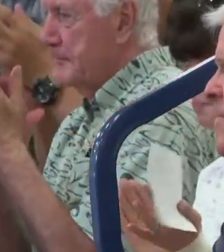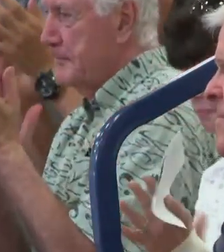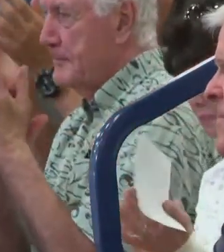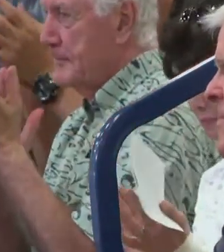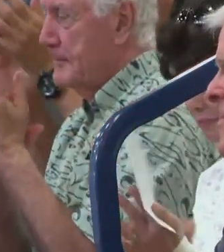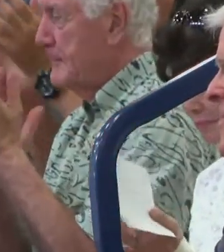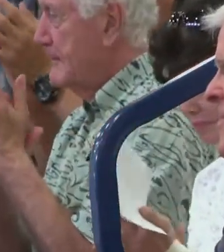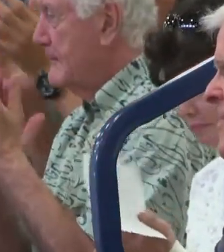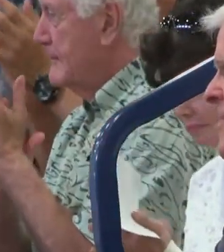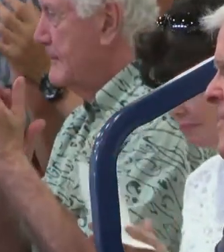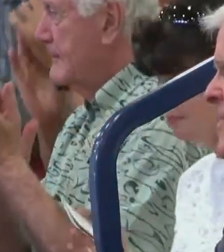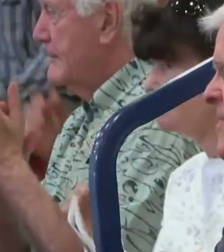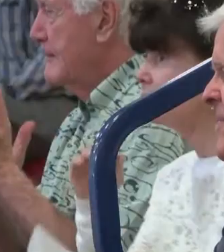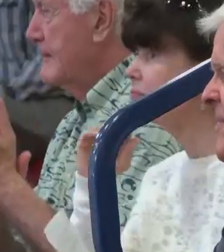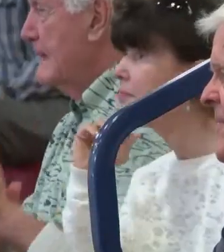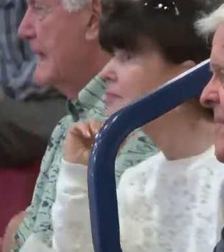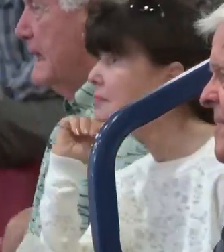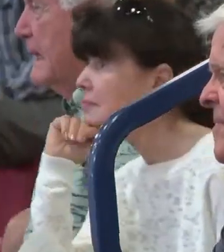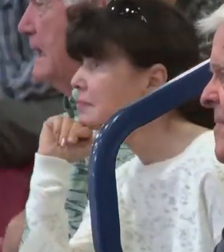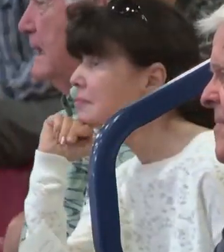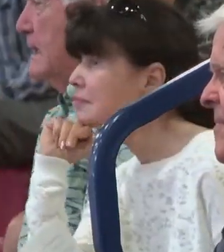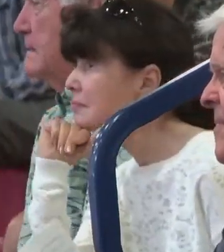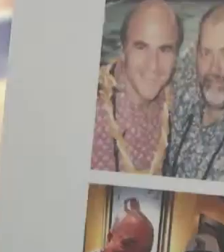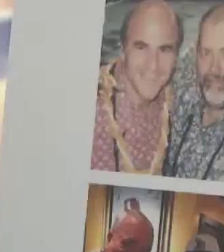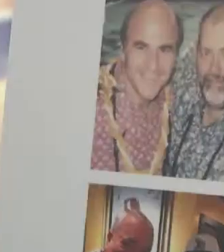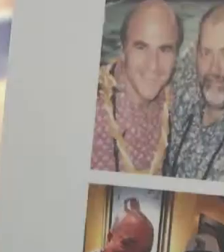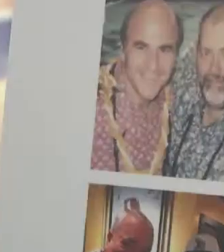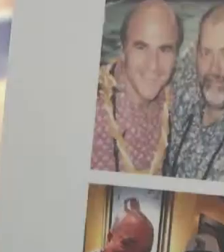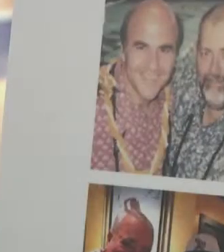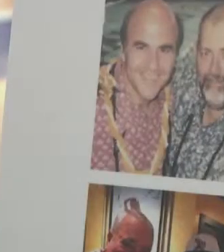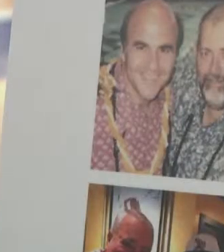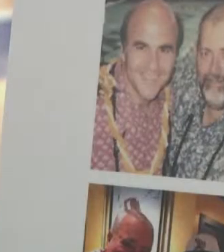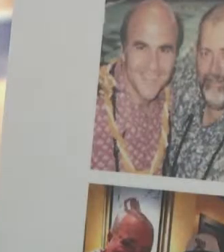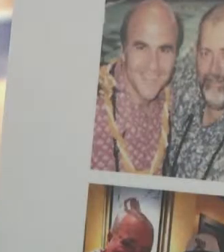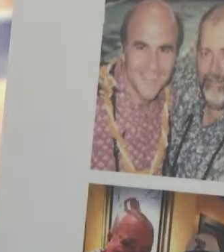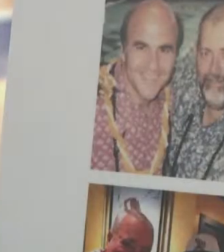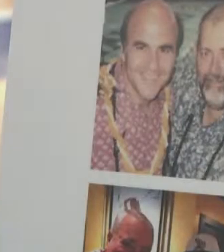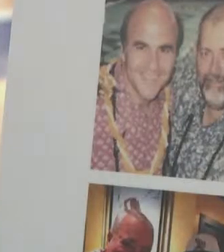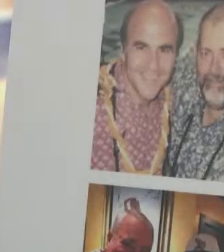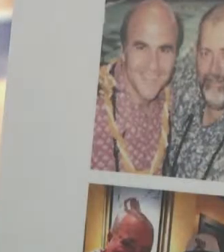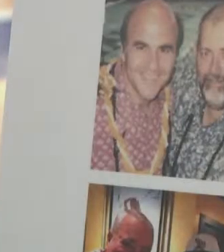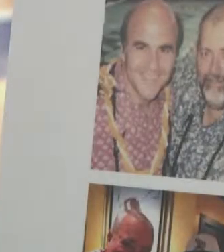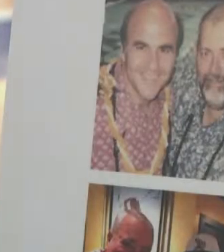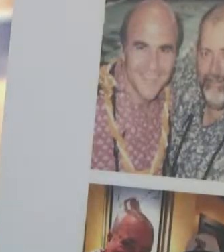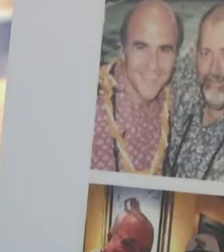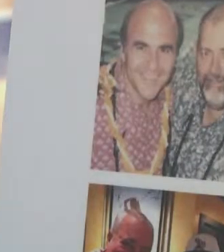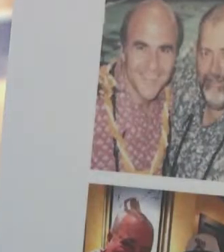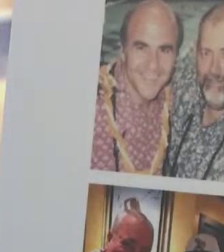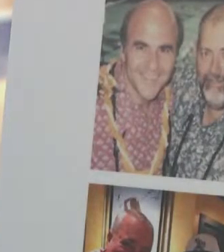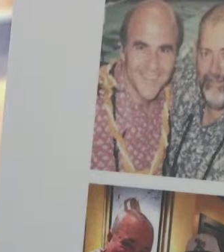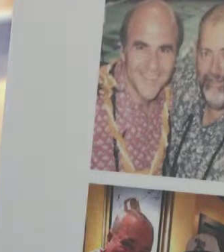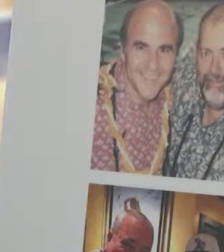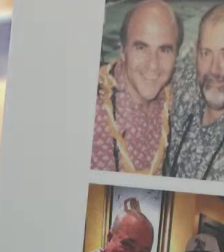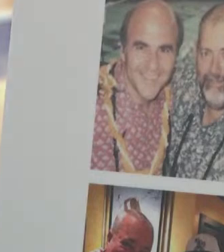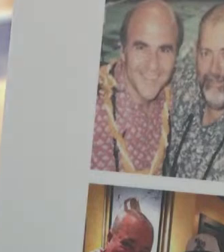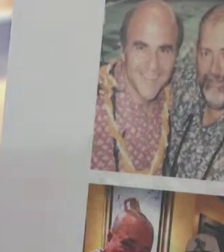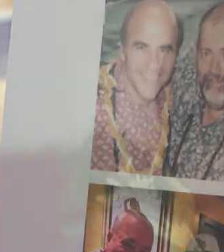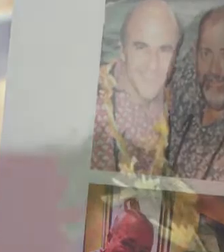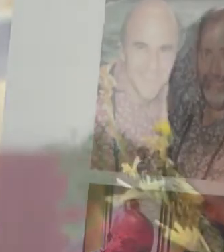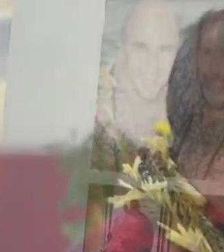broadcast, and it makes me very nostalgic. Jim Leahy leaves behind a legacy that will never be